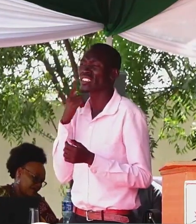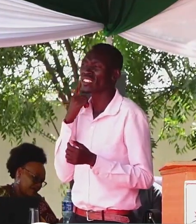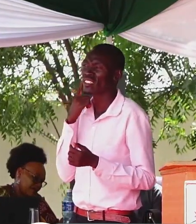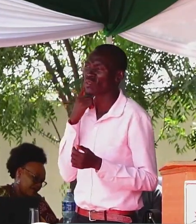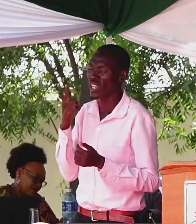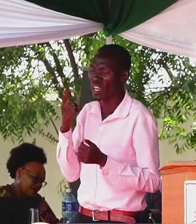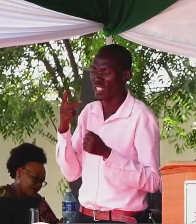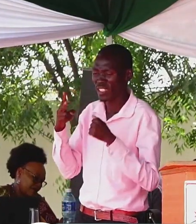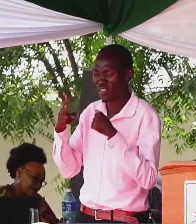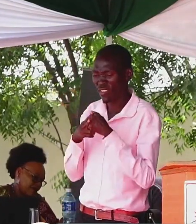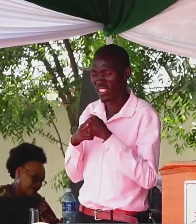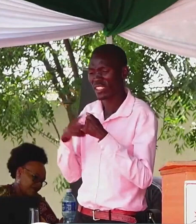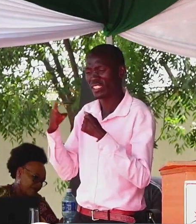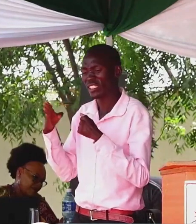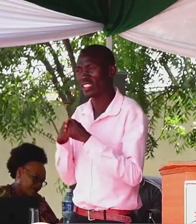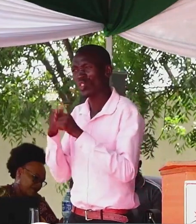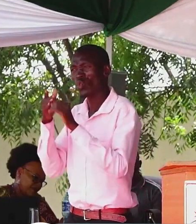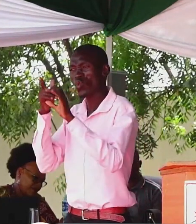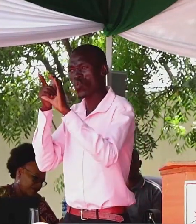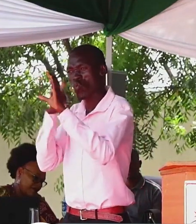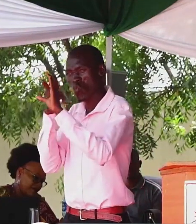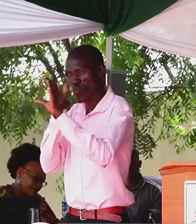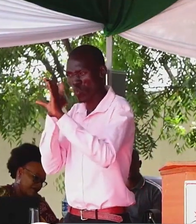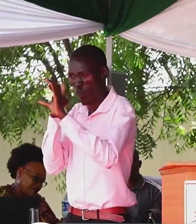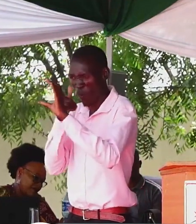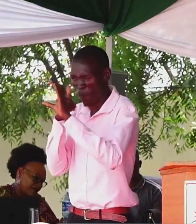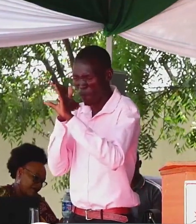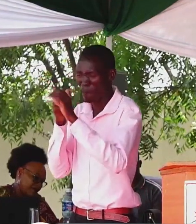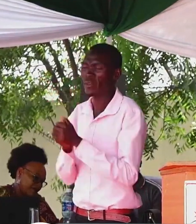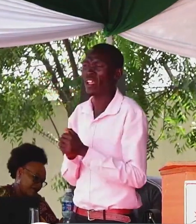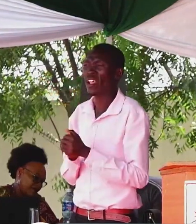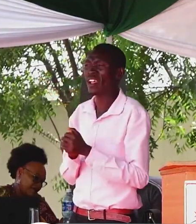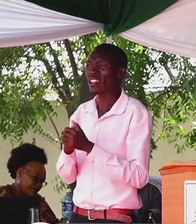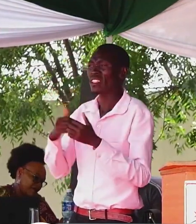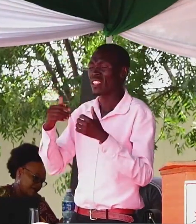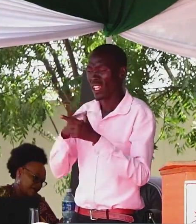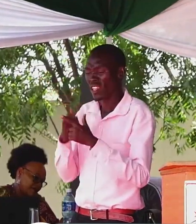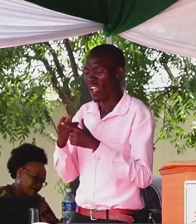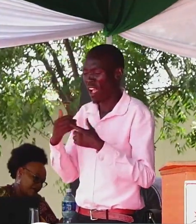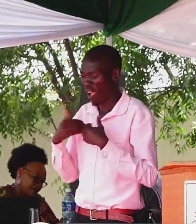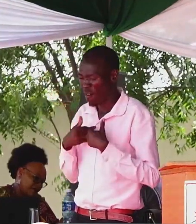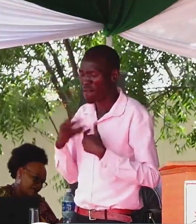179 in Zoom. Then we had